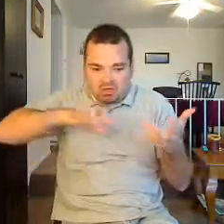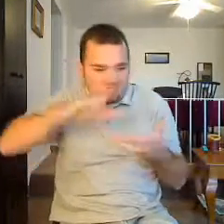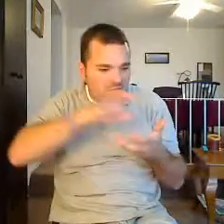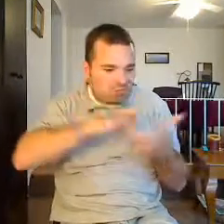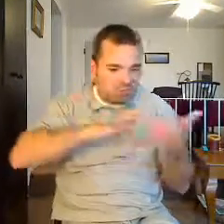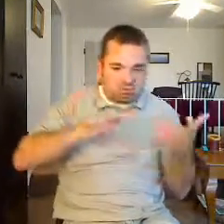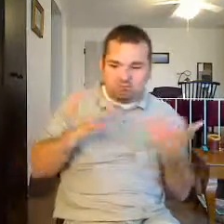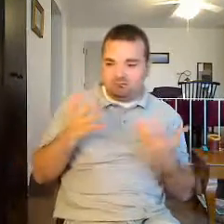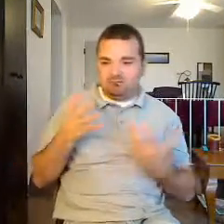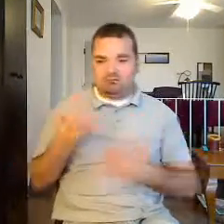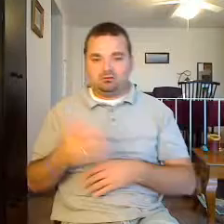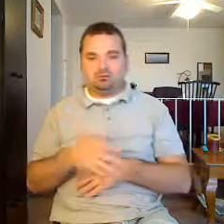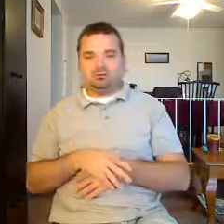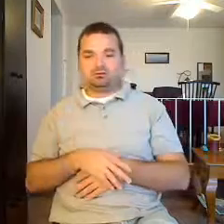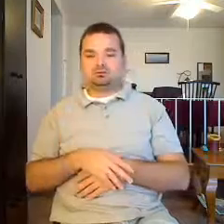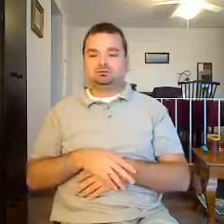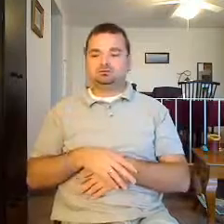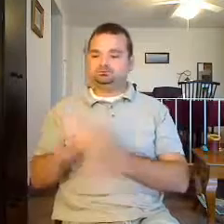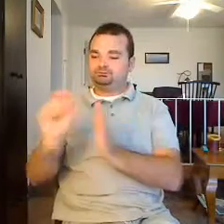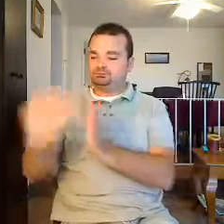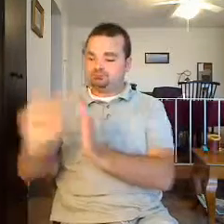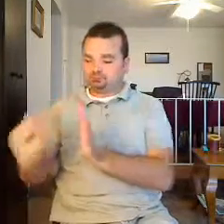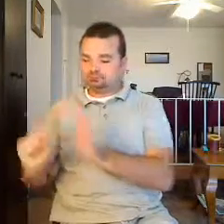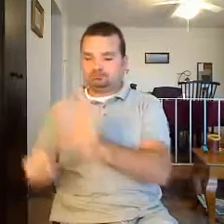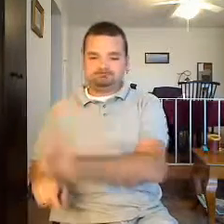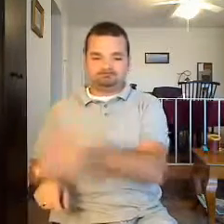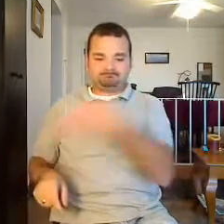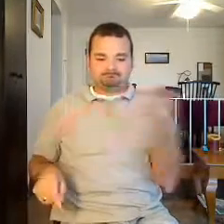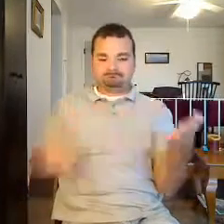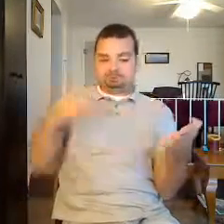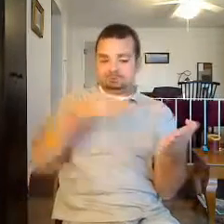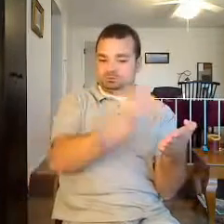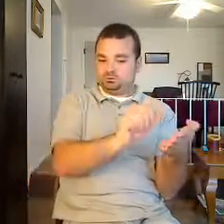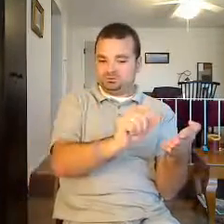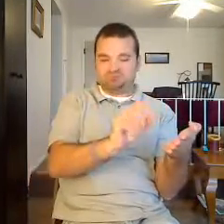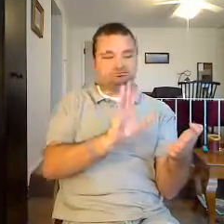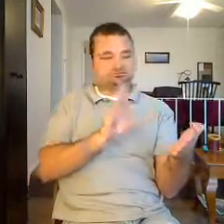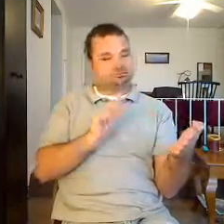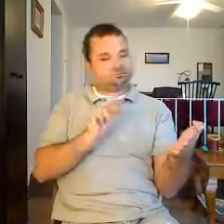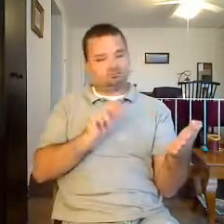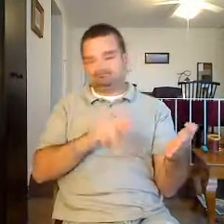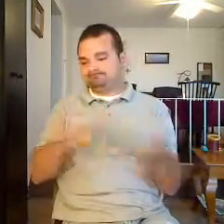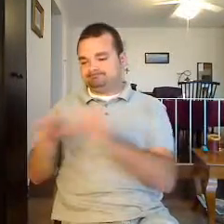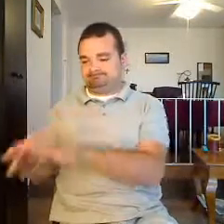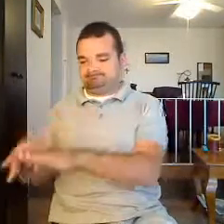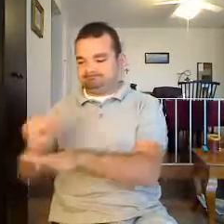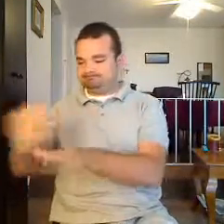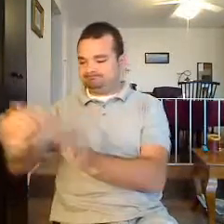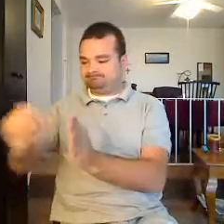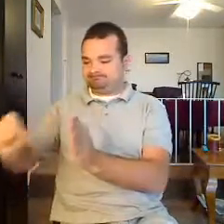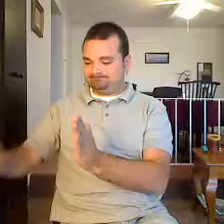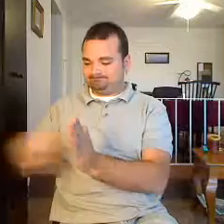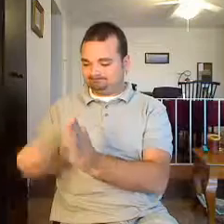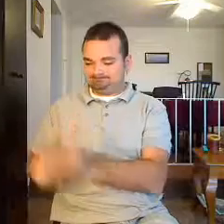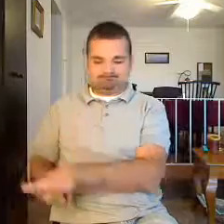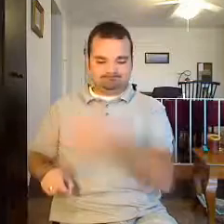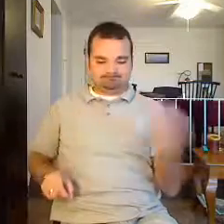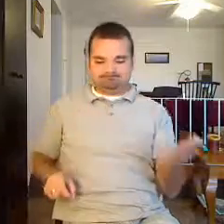side of the sheet only. That way later on in the course you can spread out the pages with only the left summarized column showing, and